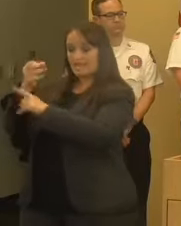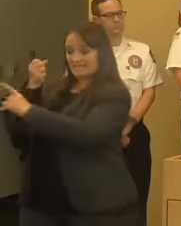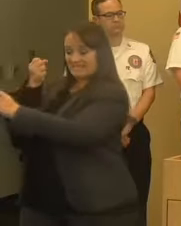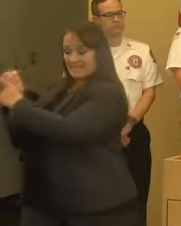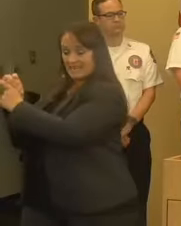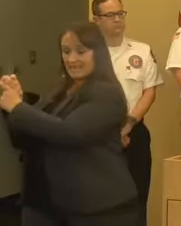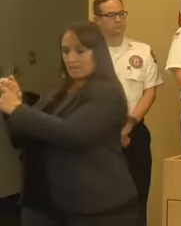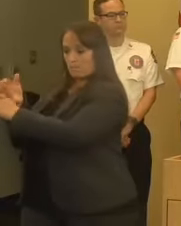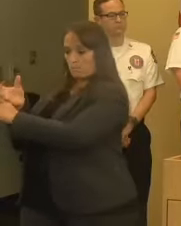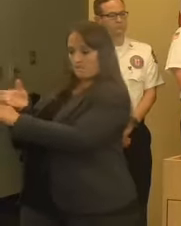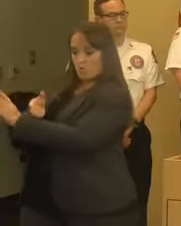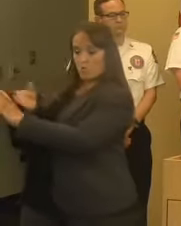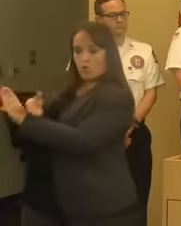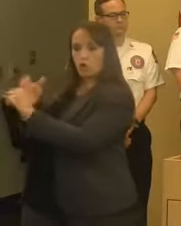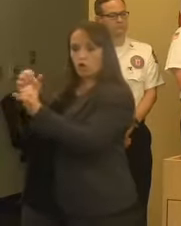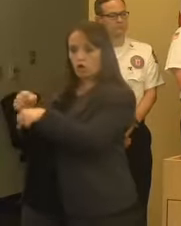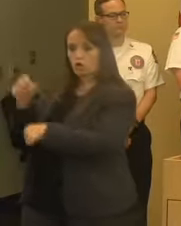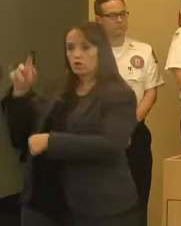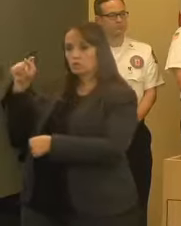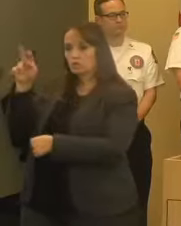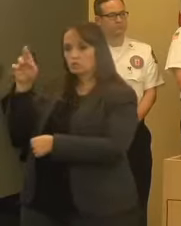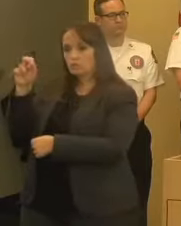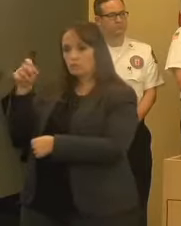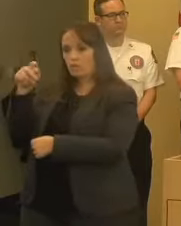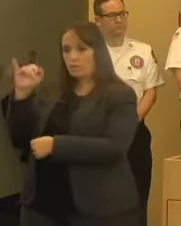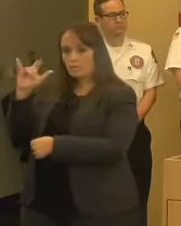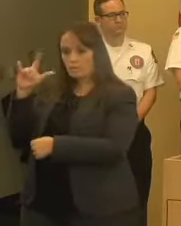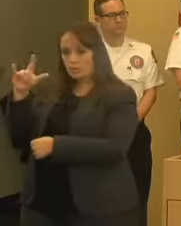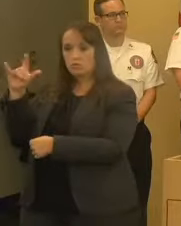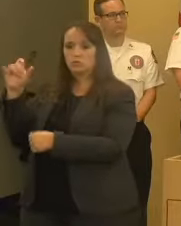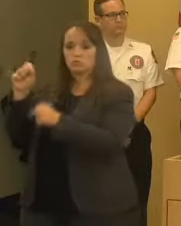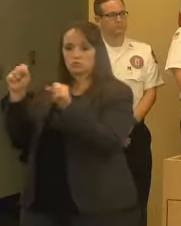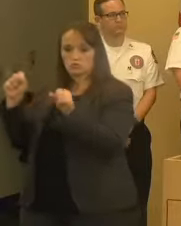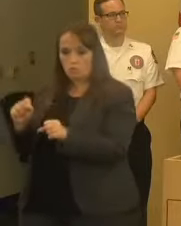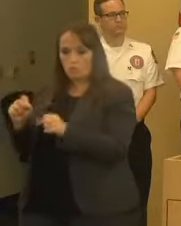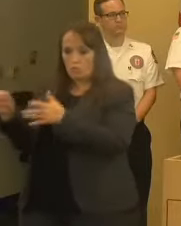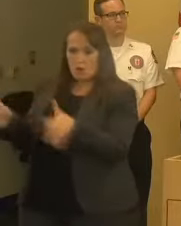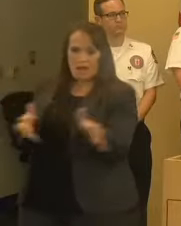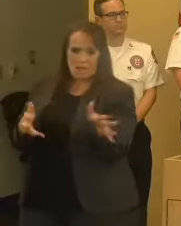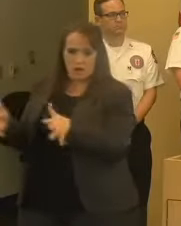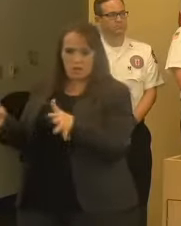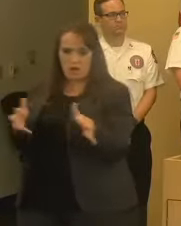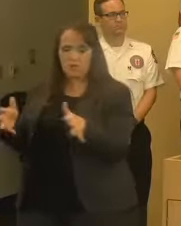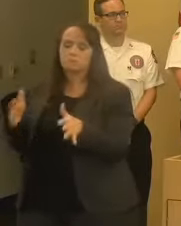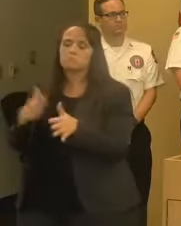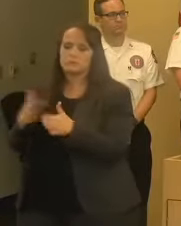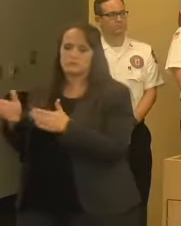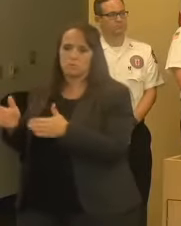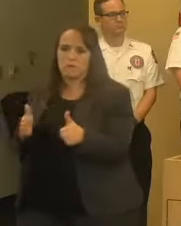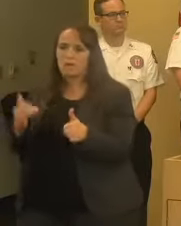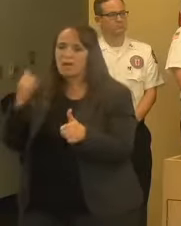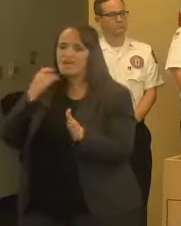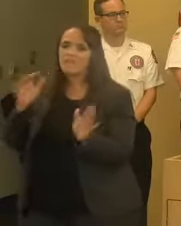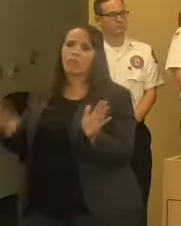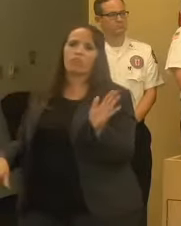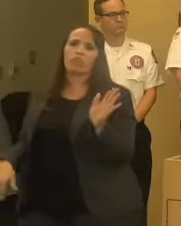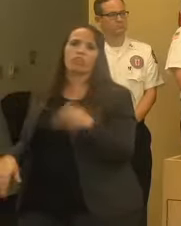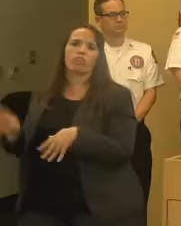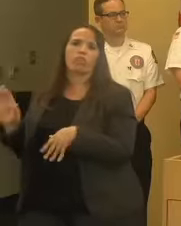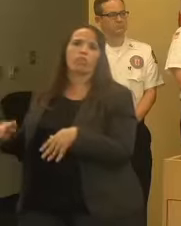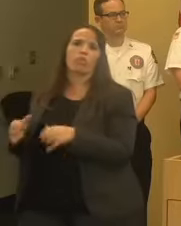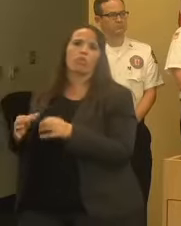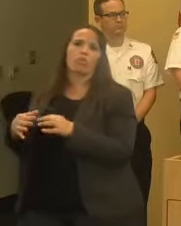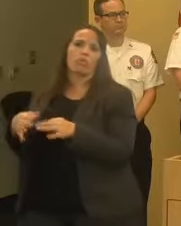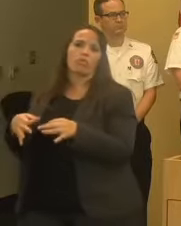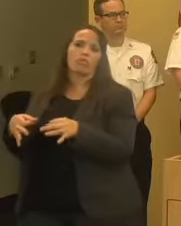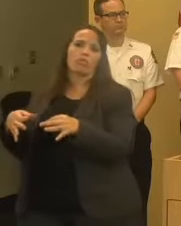weather worsens, your risk goes up, and you put us and as well as yourself at risk if we have to go out and conduct a search and